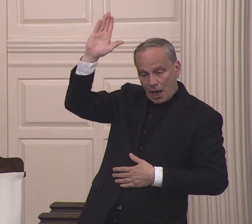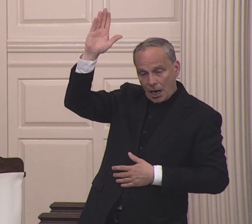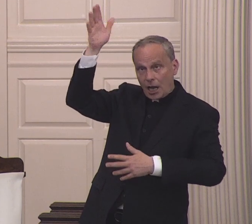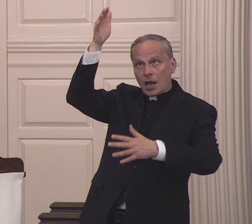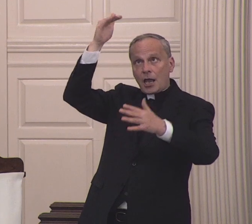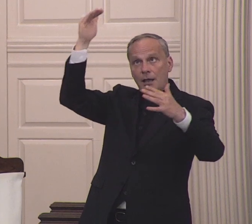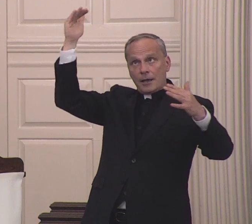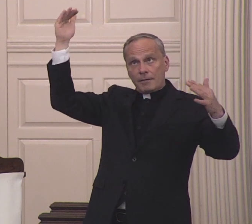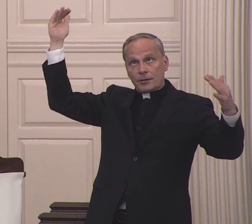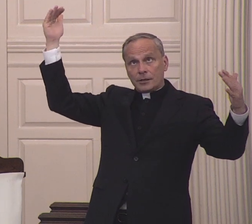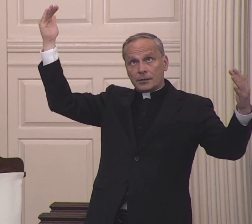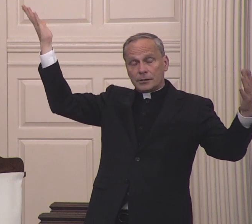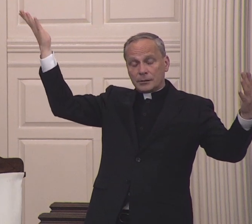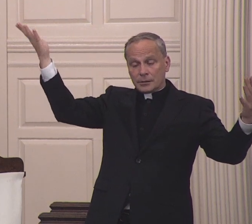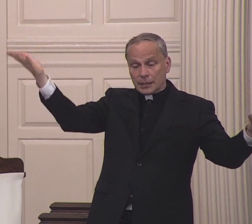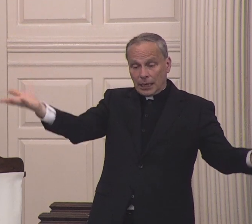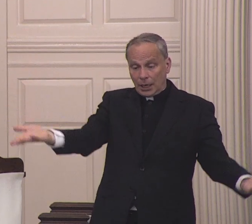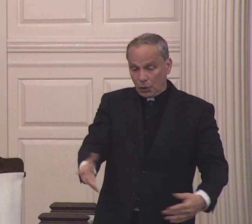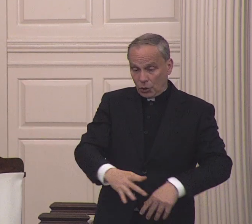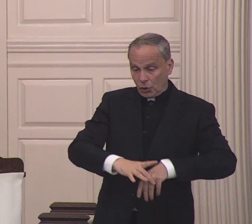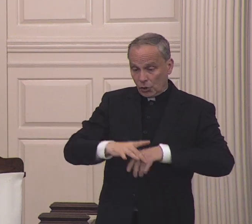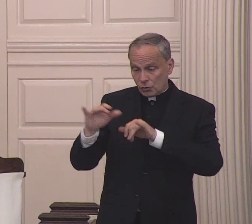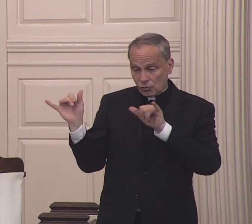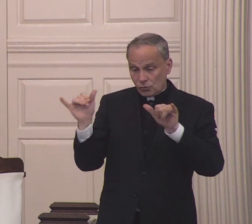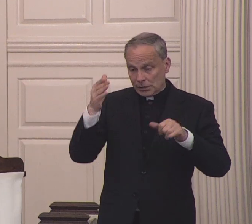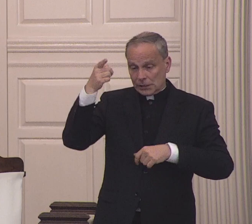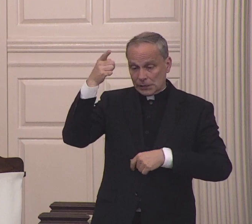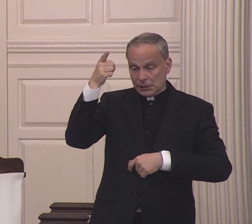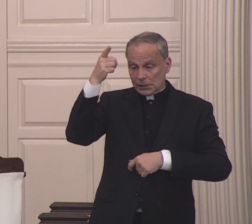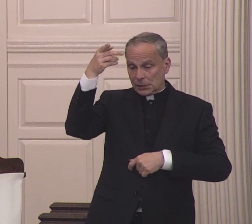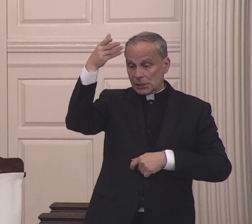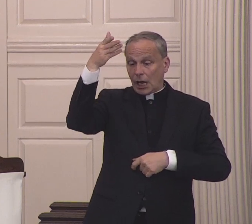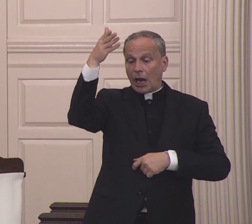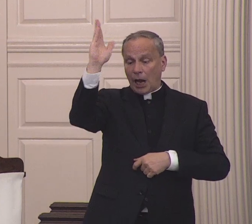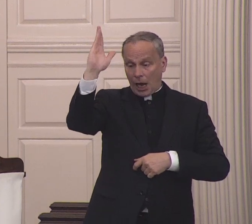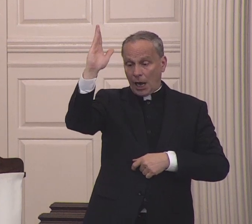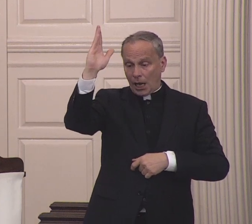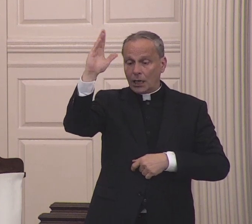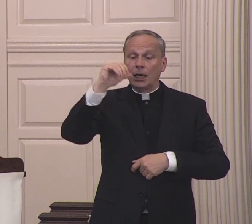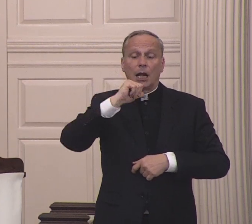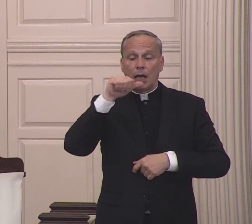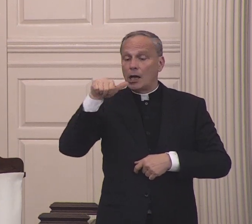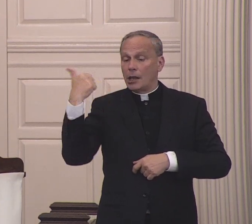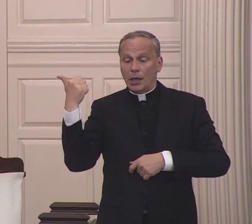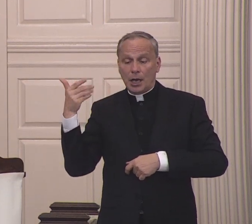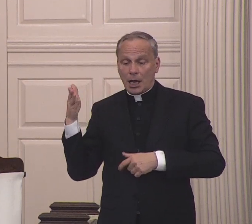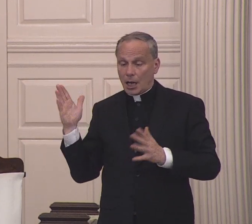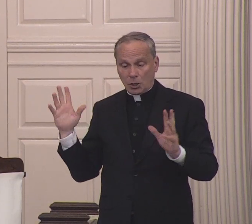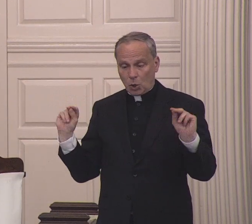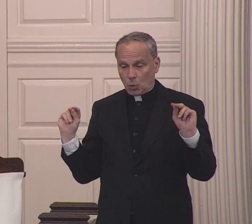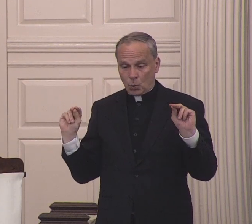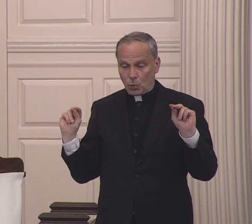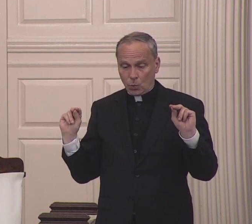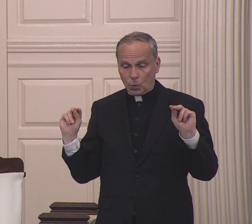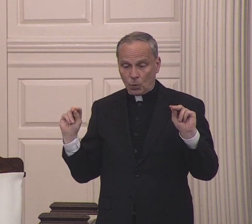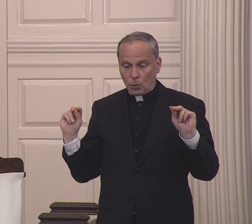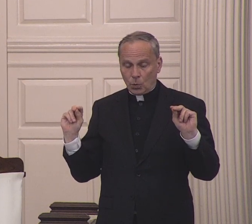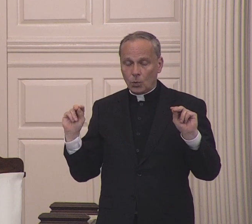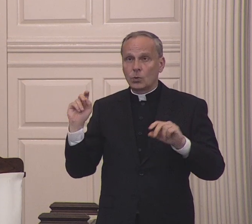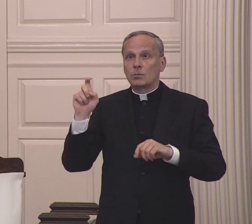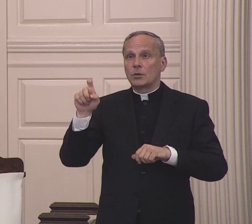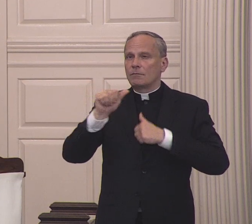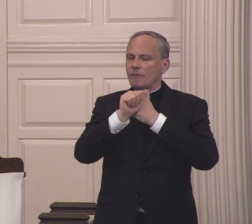heavens above and on earth below, and that there is no other. You must keep